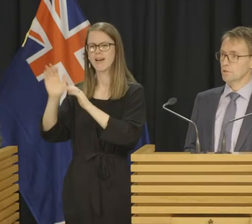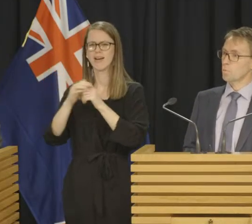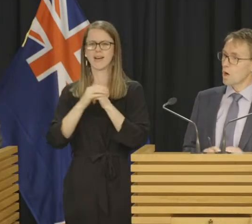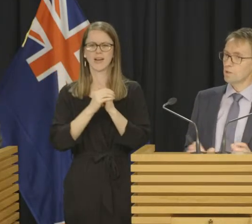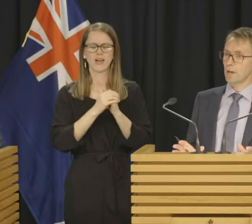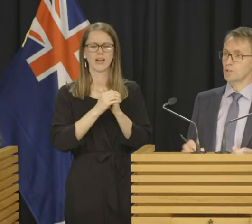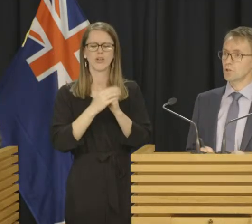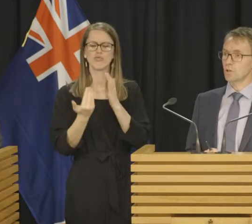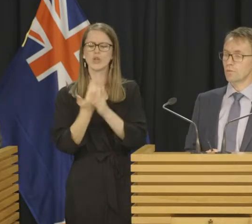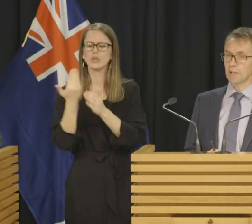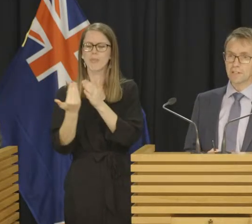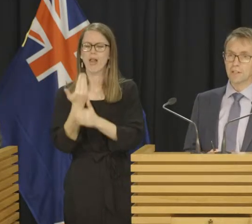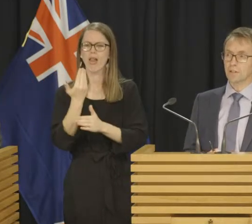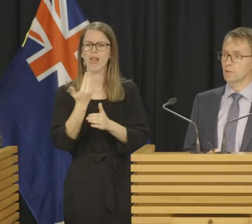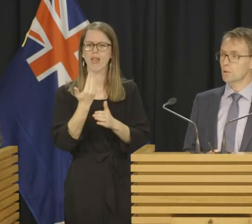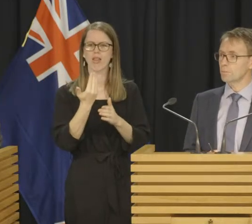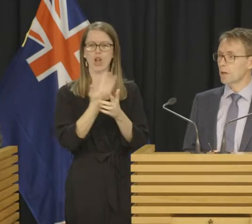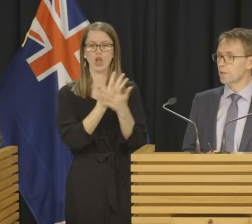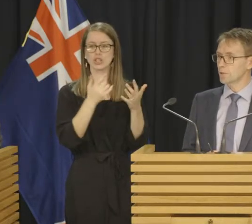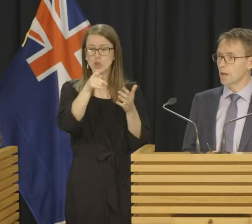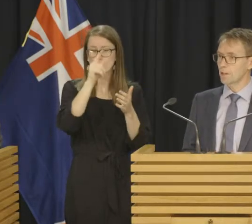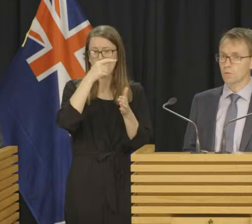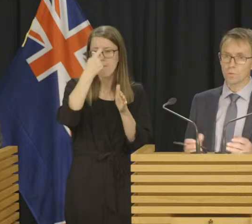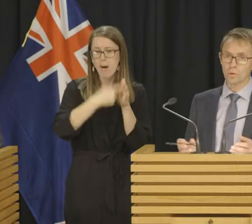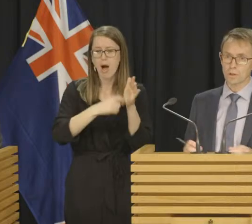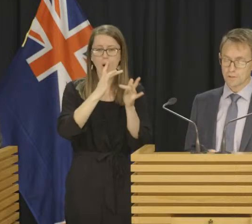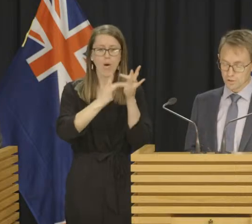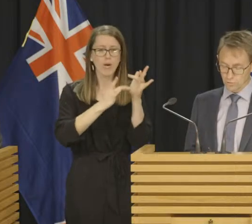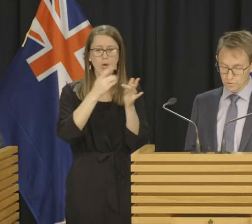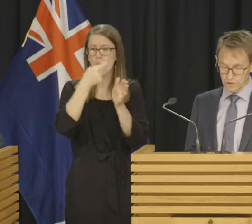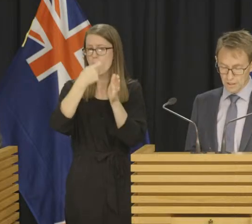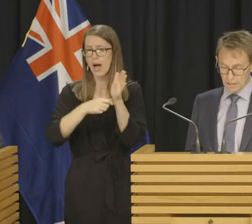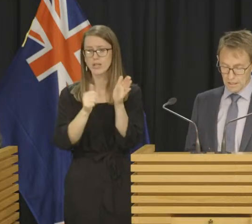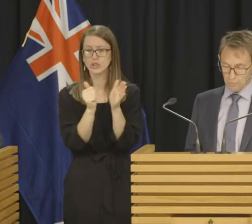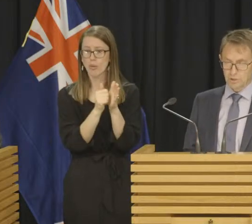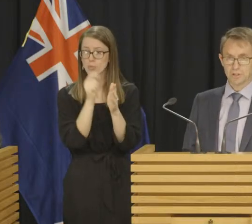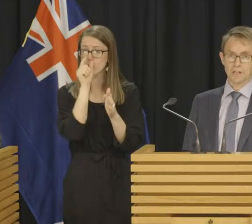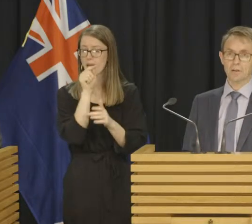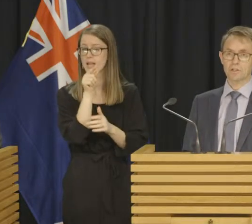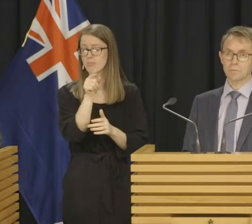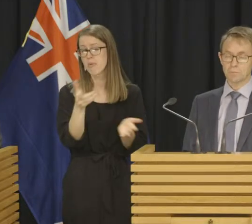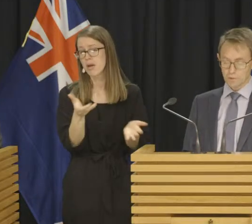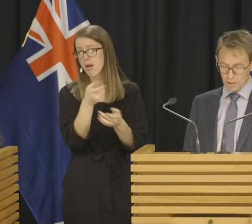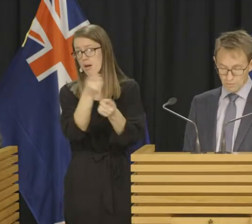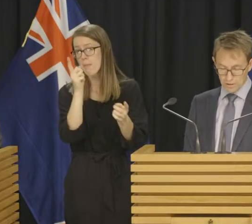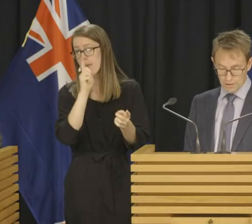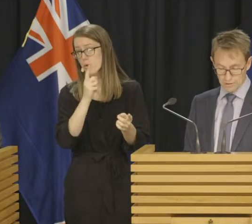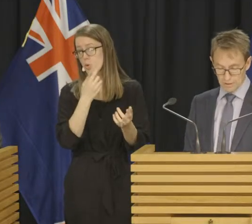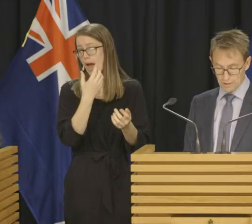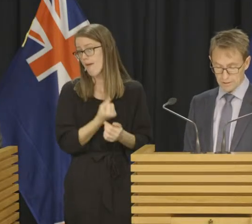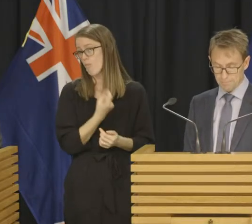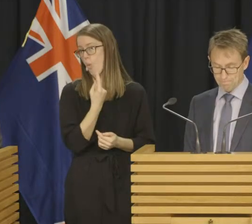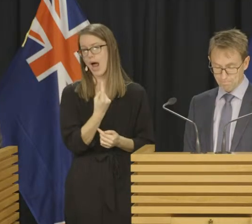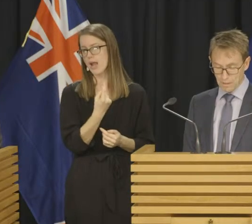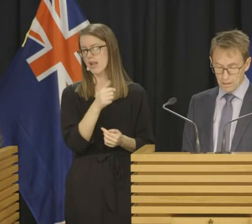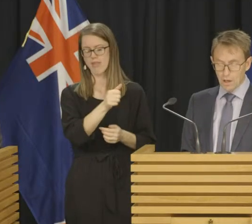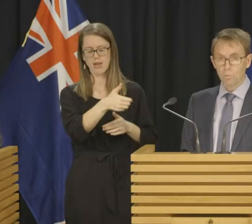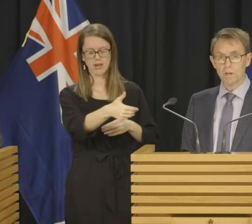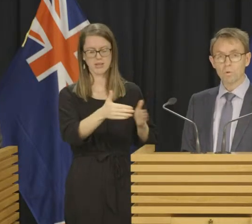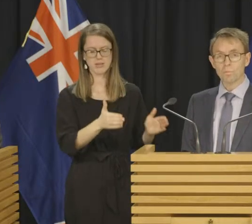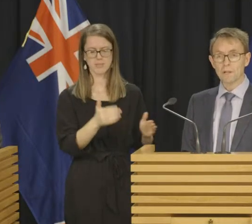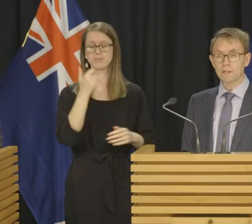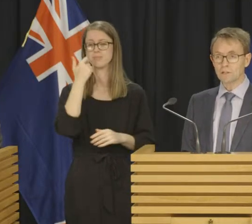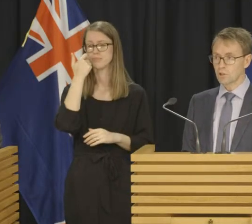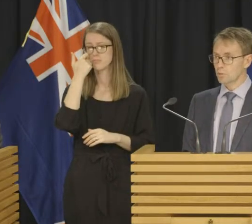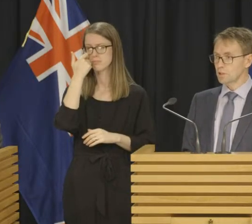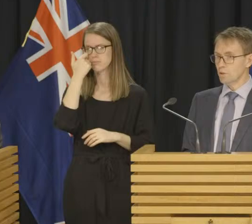There's a wide range of the latter that you can buy online or in stores, and we're just encouraging people to have one in their kit.